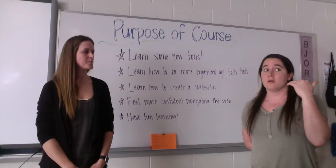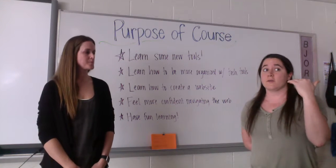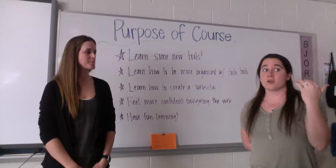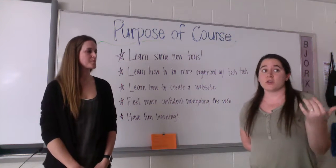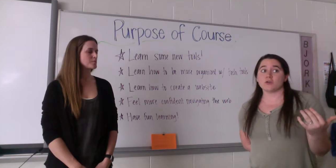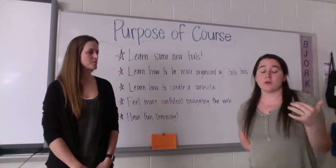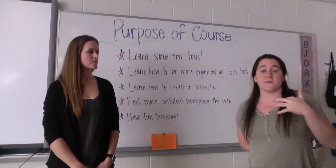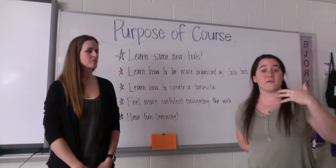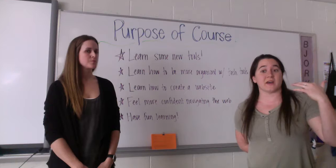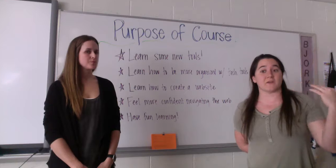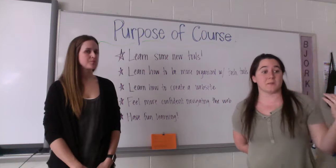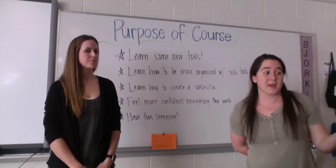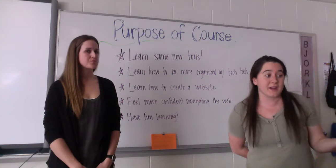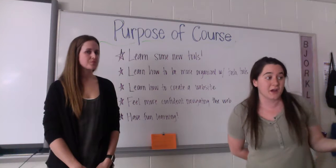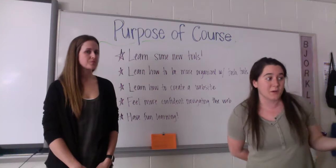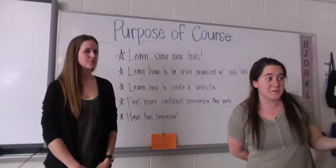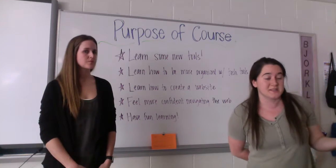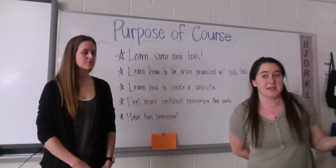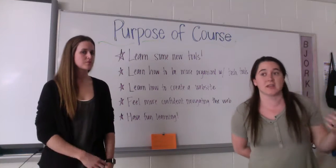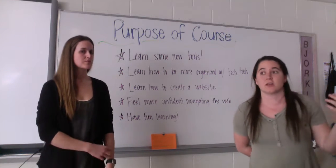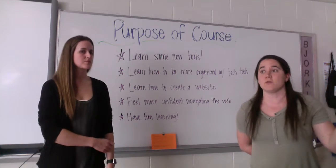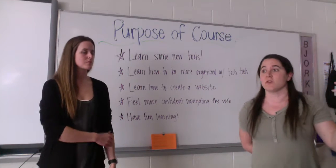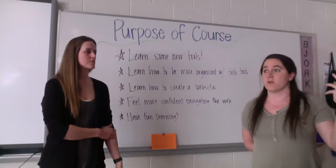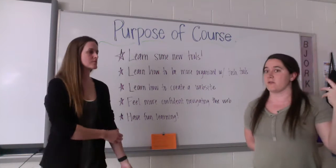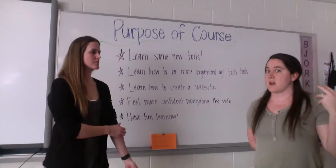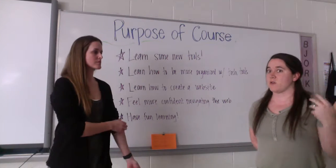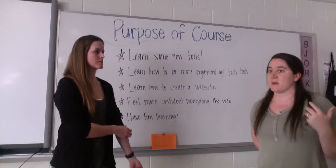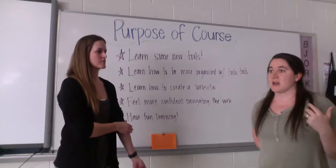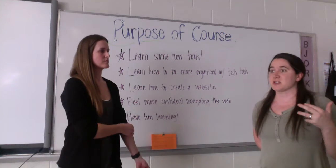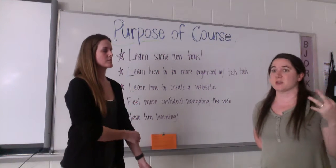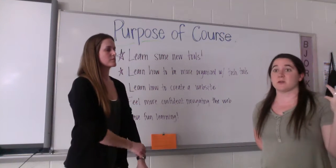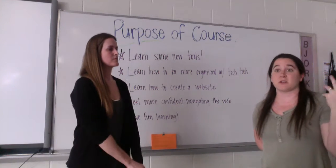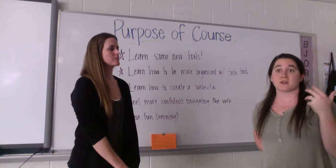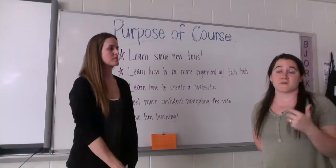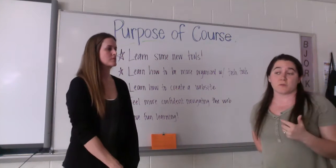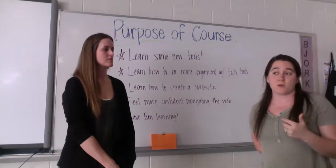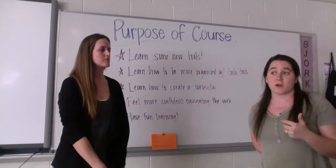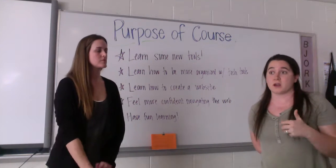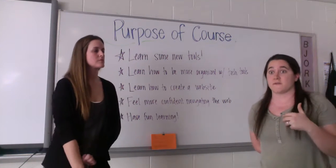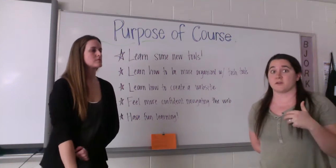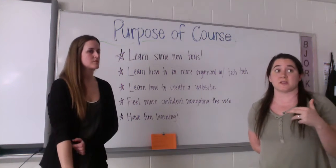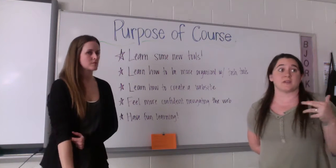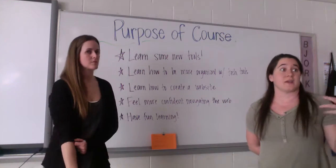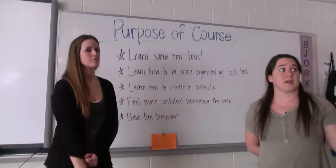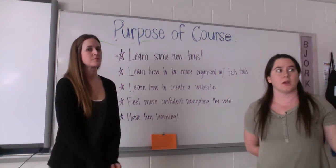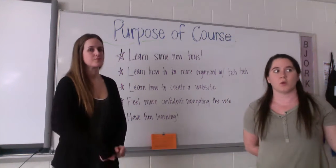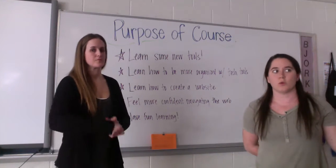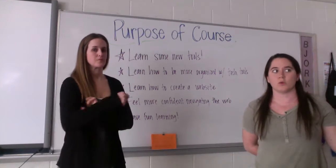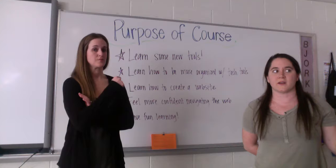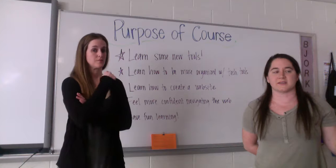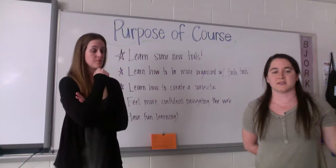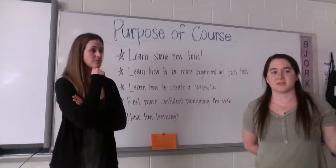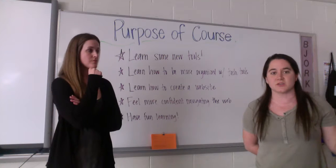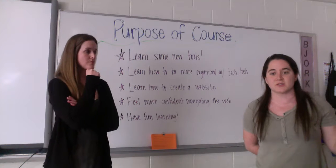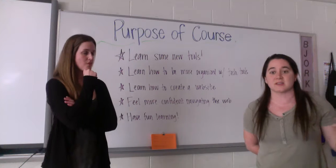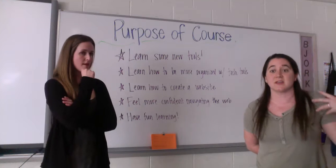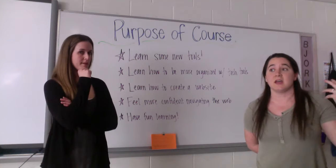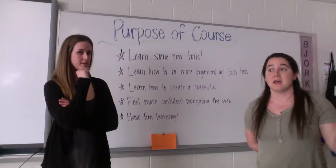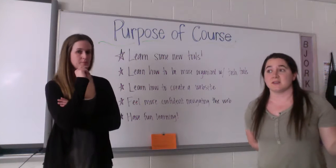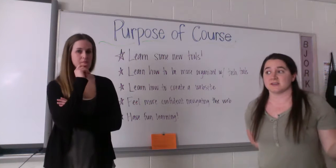for you, if you've ever made a website, you know that, oh my gosh, I'm going to learn even more. If you're saying like, ooh, that sounds interesting, that's